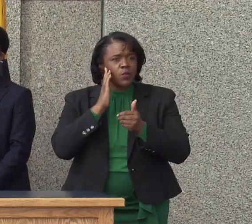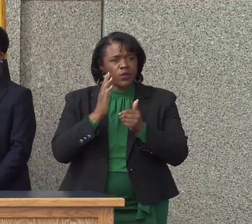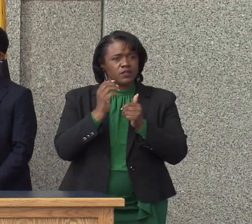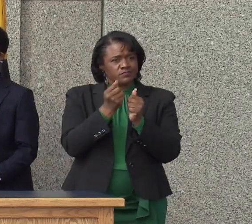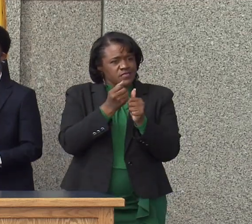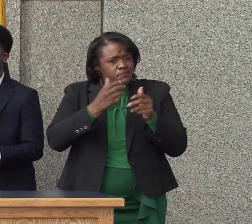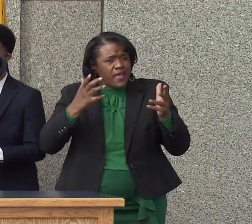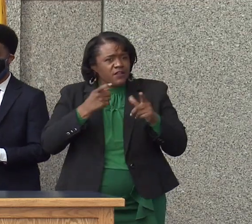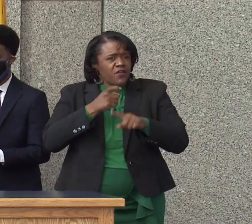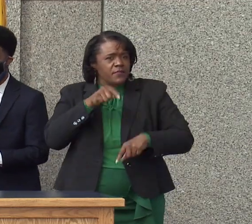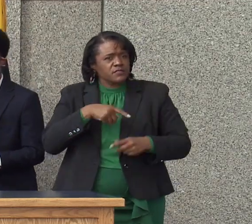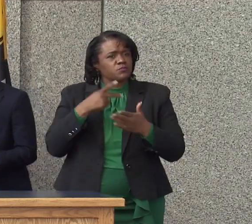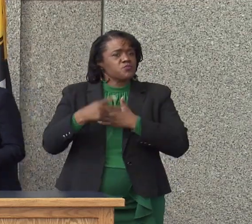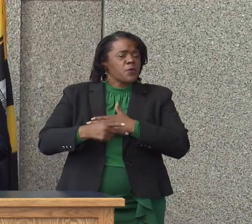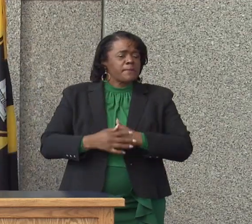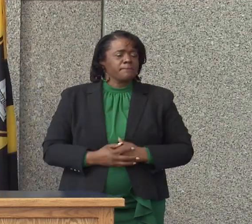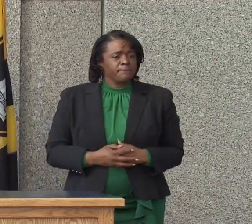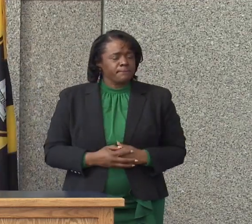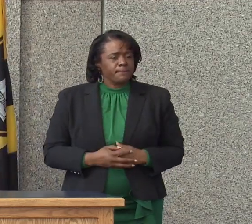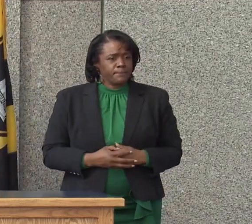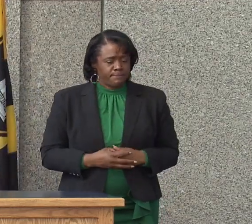this program.